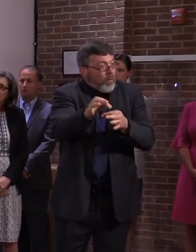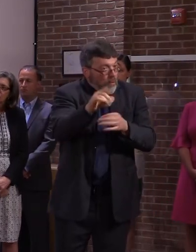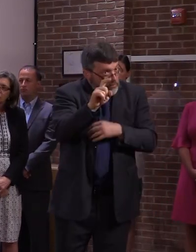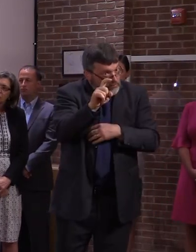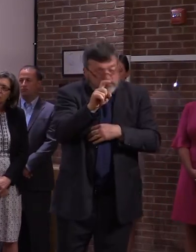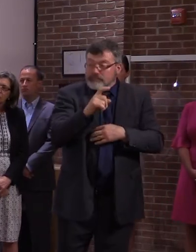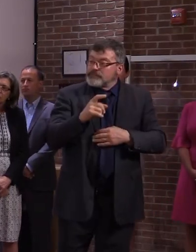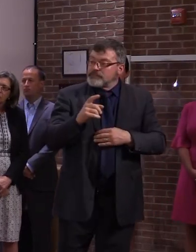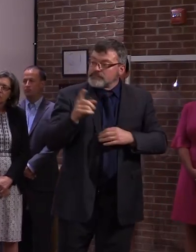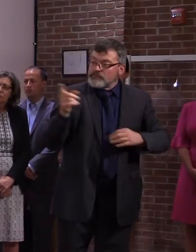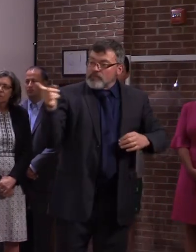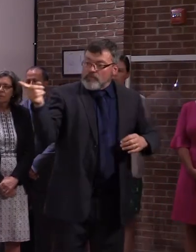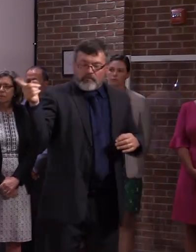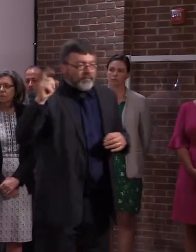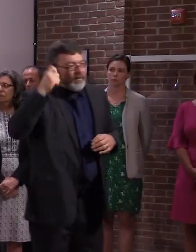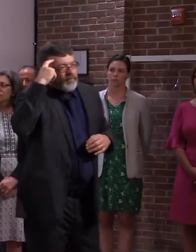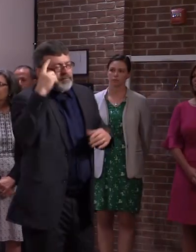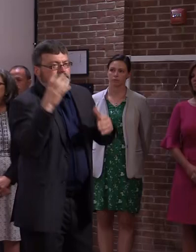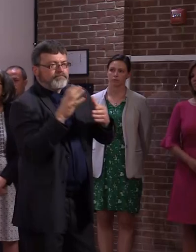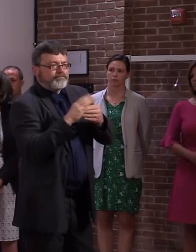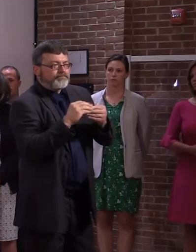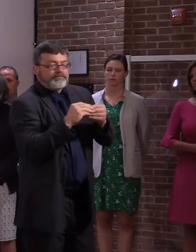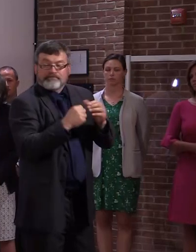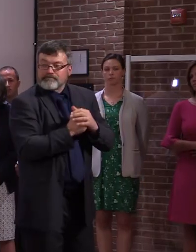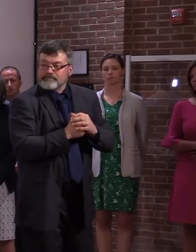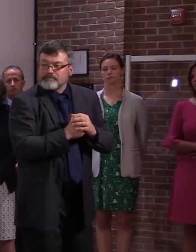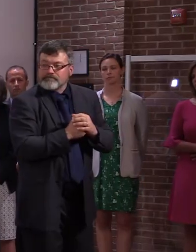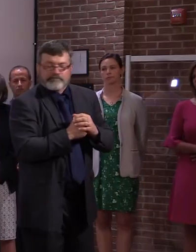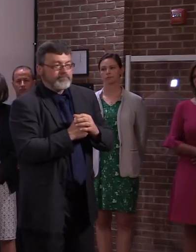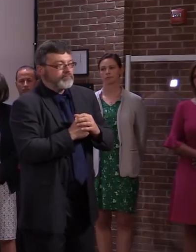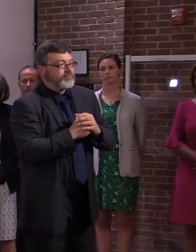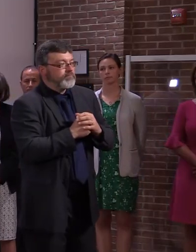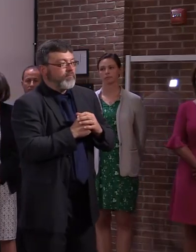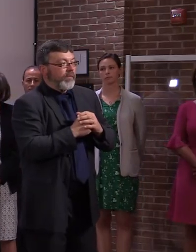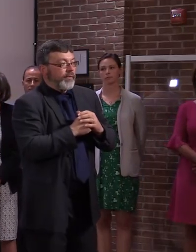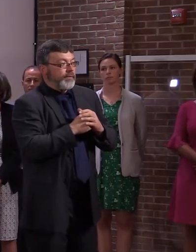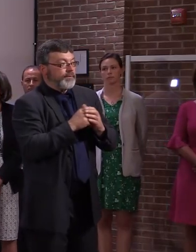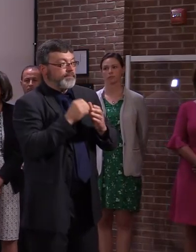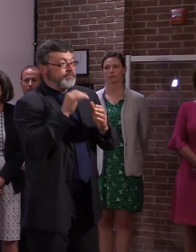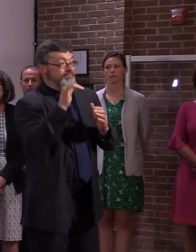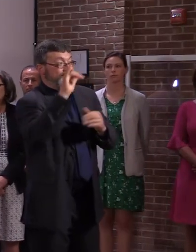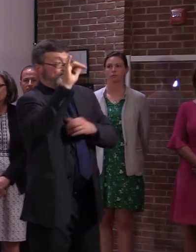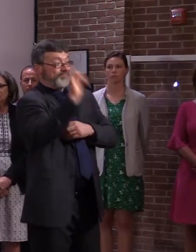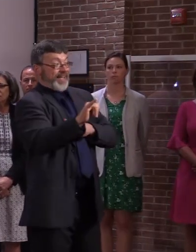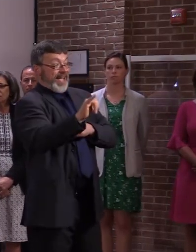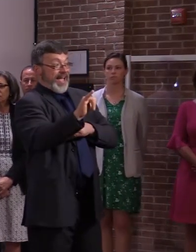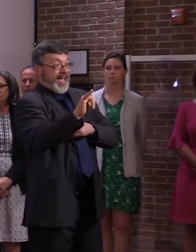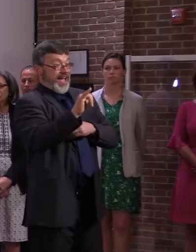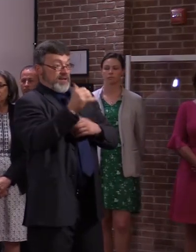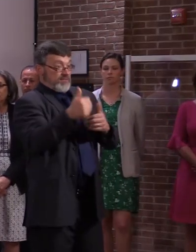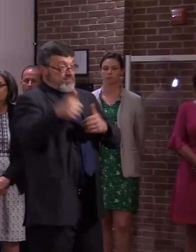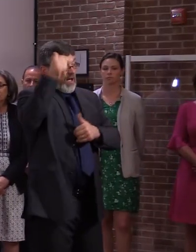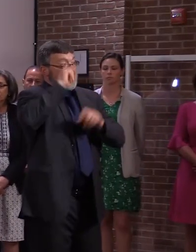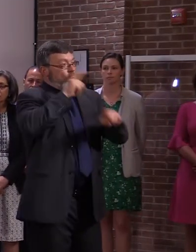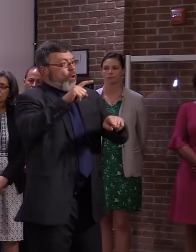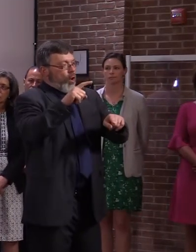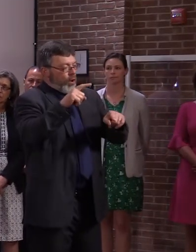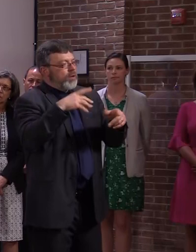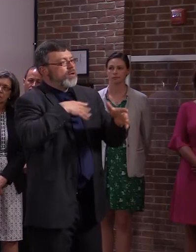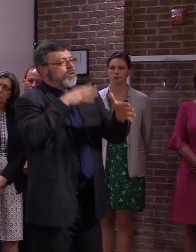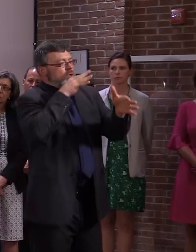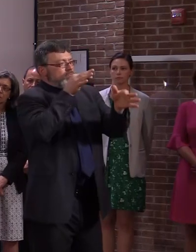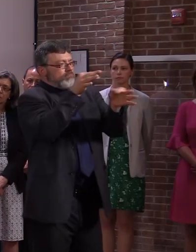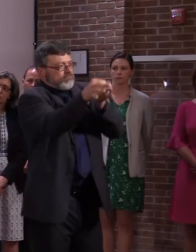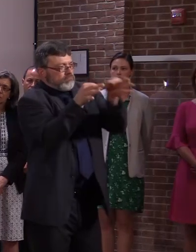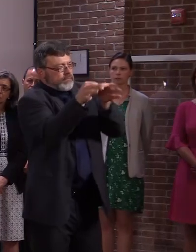some we are, you know, some of this, the executive order that I'll be signing tomorrow, and we'll go into more detail tomorrow and have